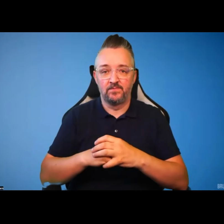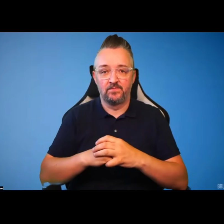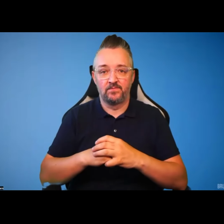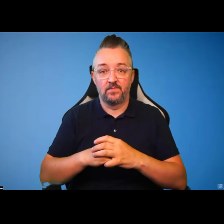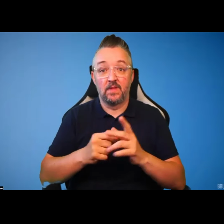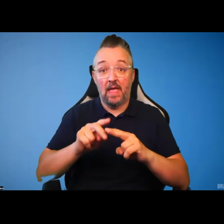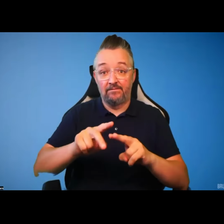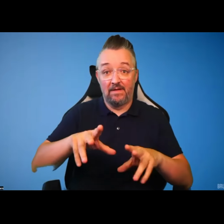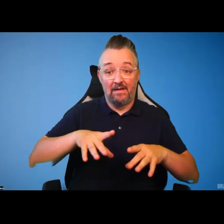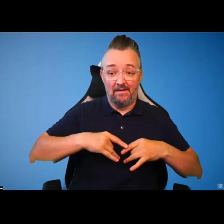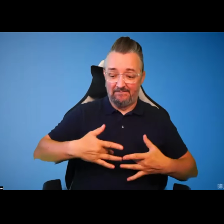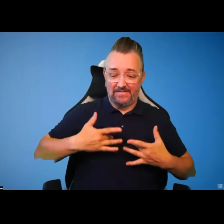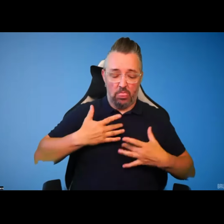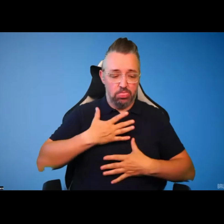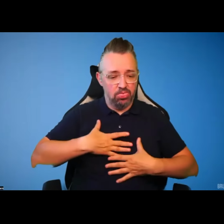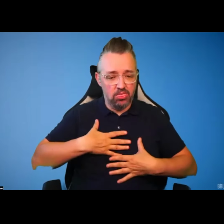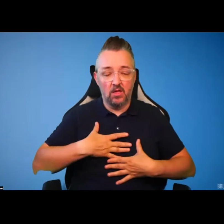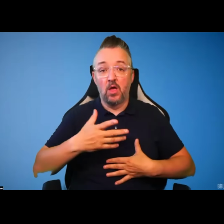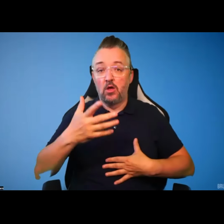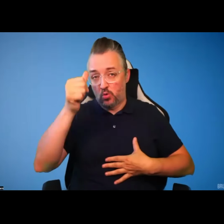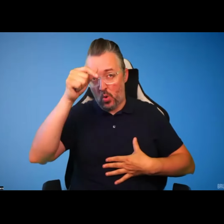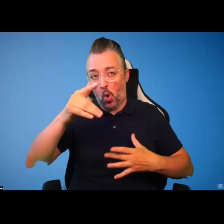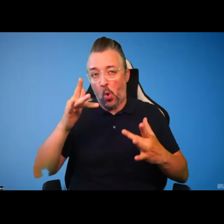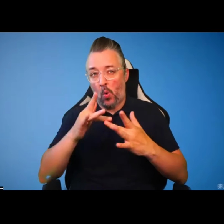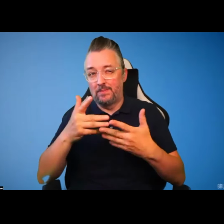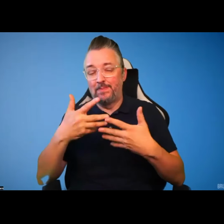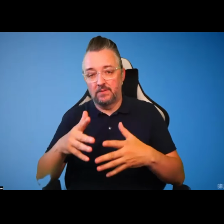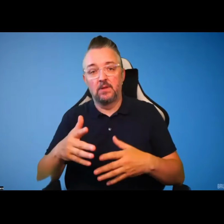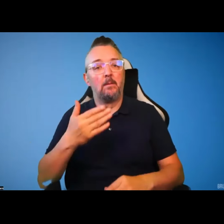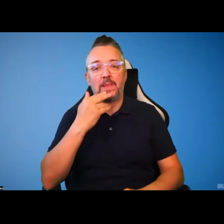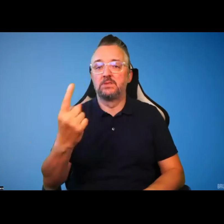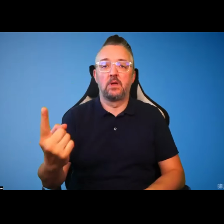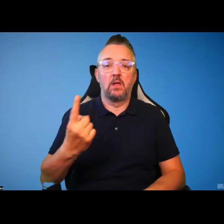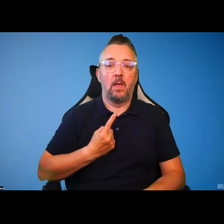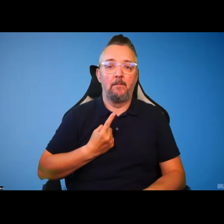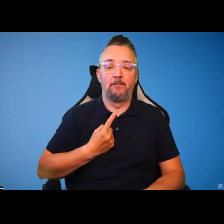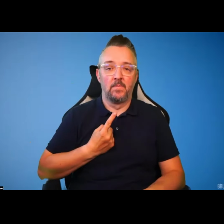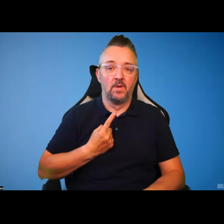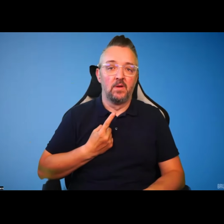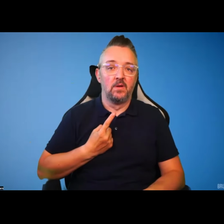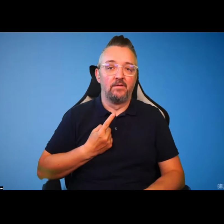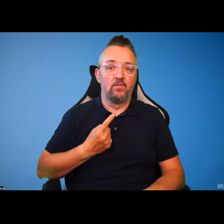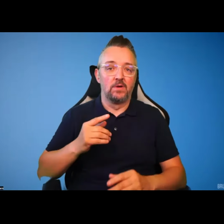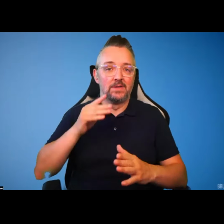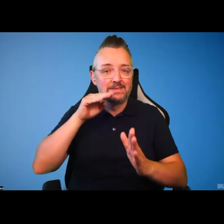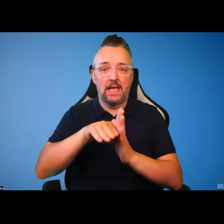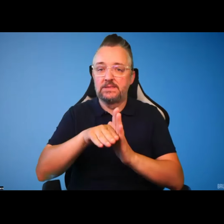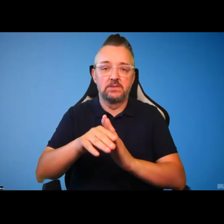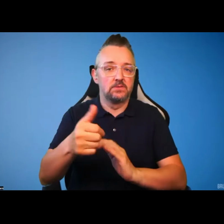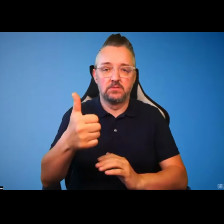have symptoms, if you're a contact in particular, please come forward for testing. Don't think that there's any shortage of